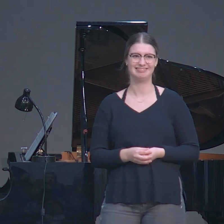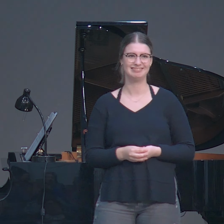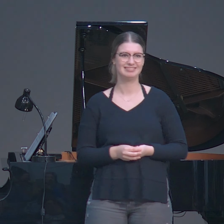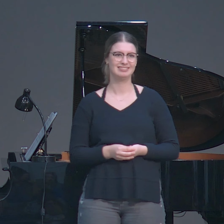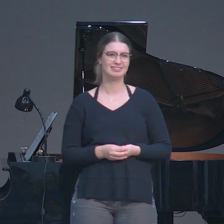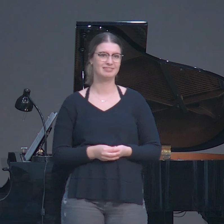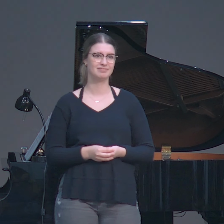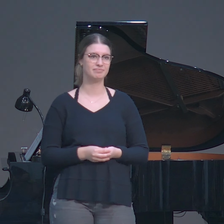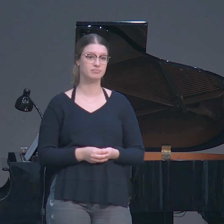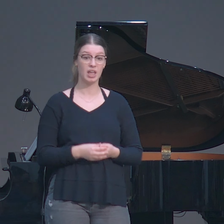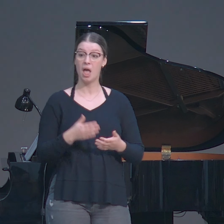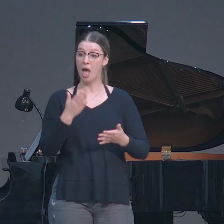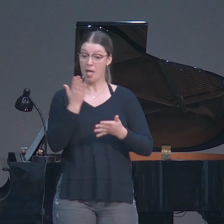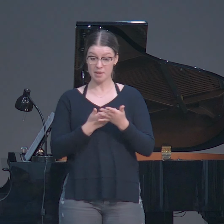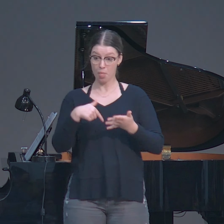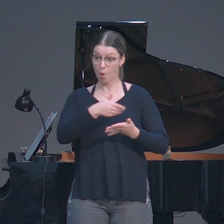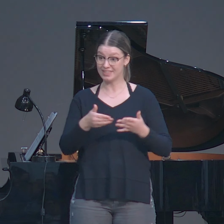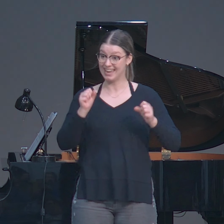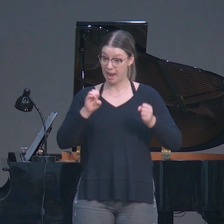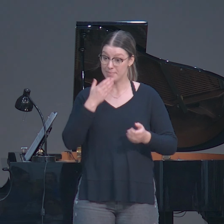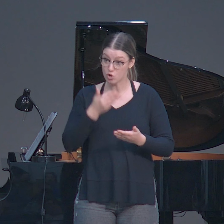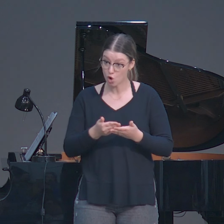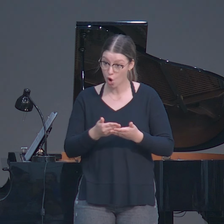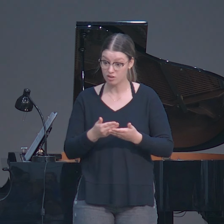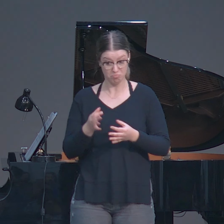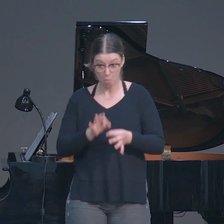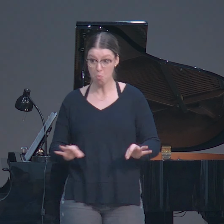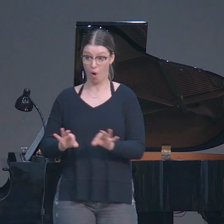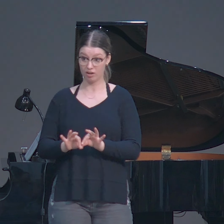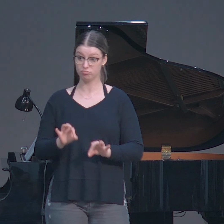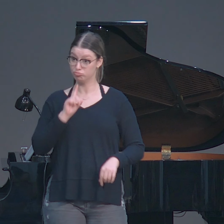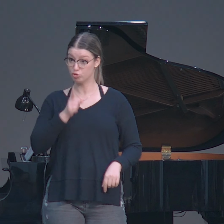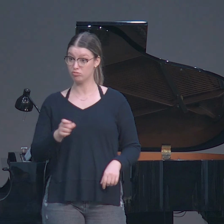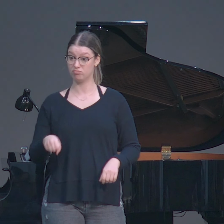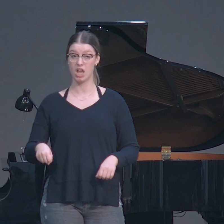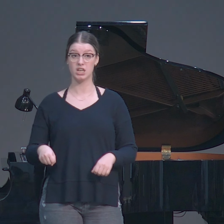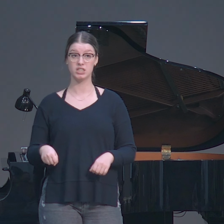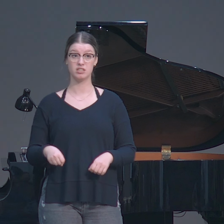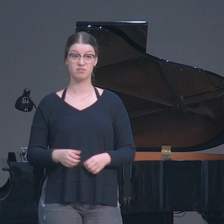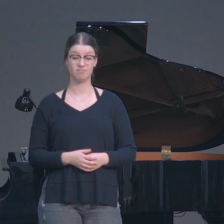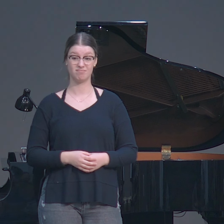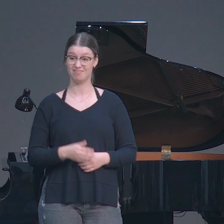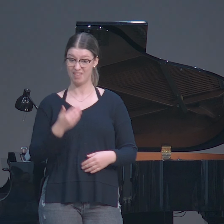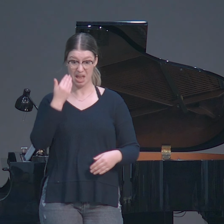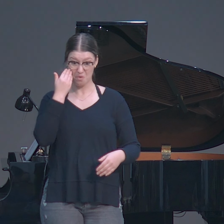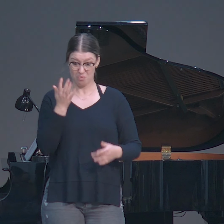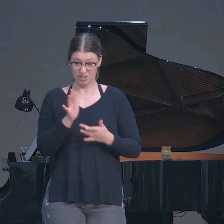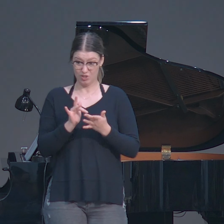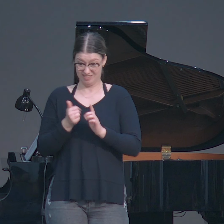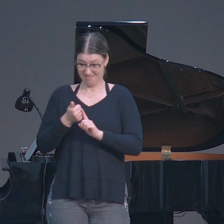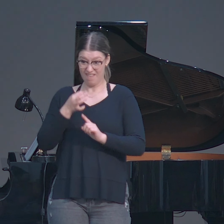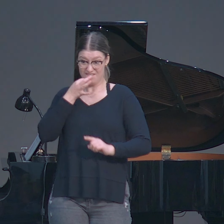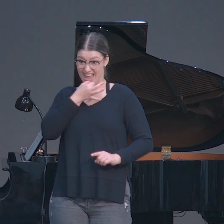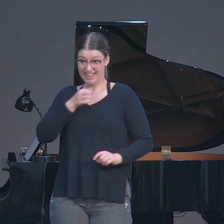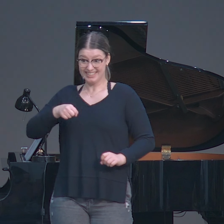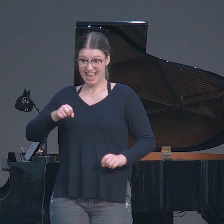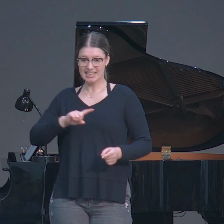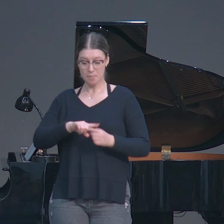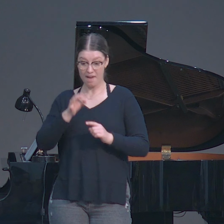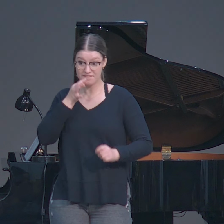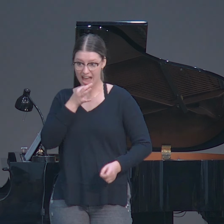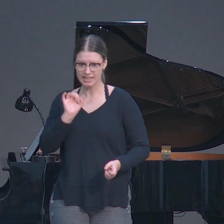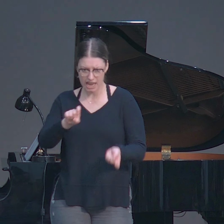There are certain things that are good, even important. As we said earlier, Jesus fasted, but fasting